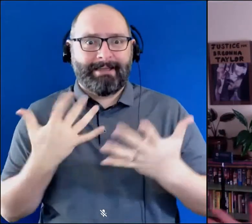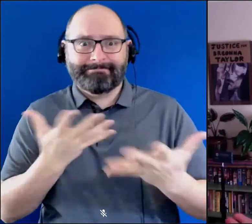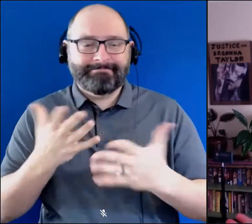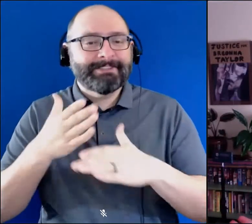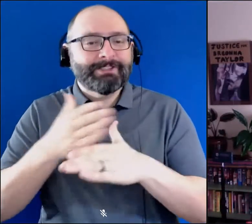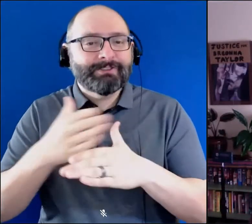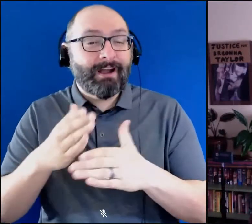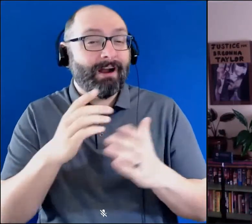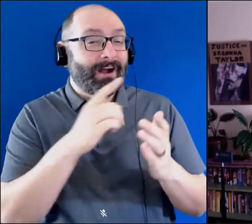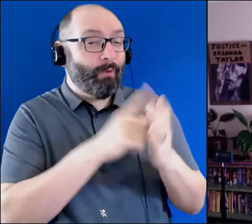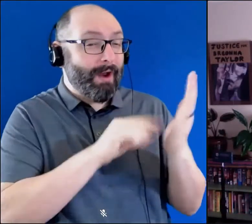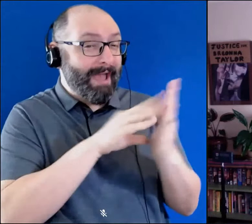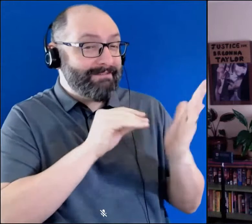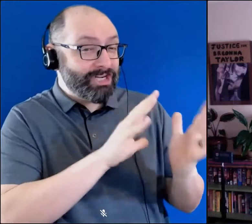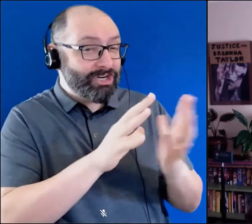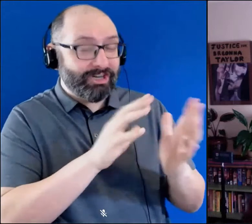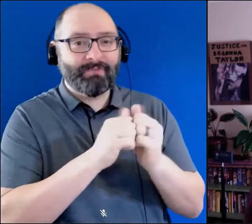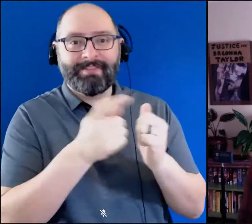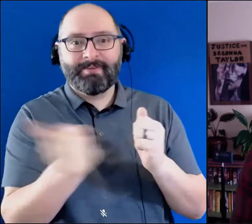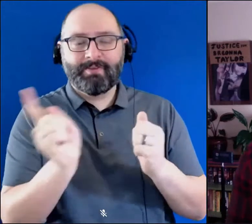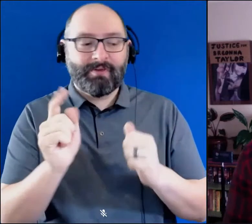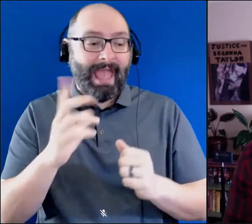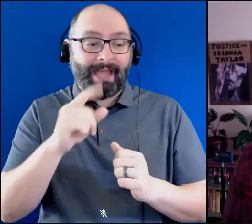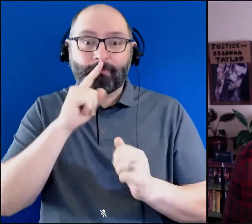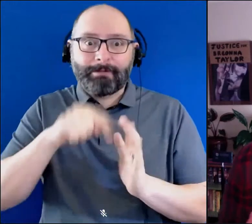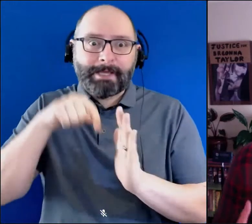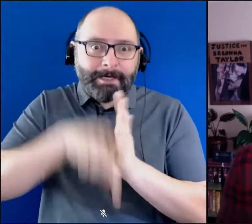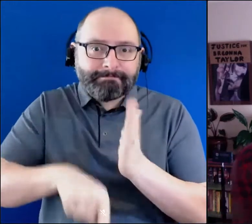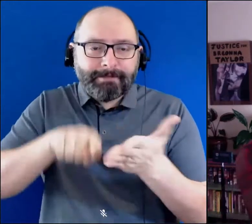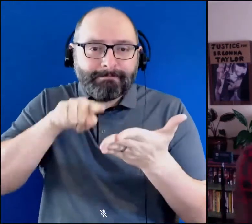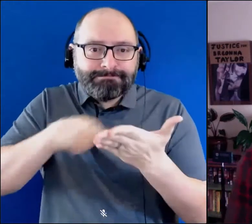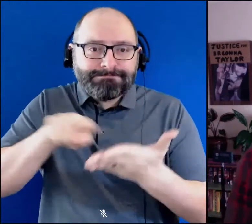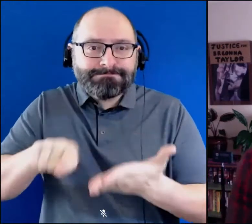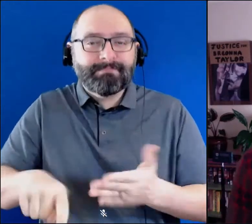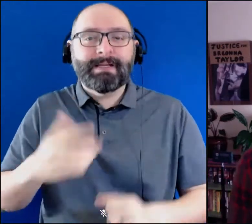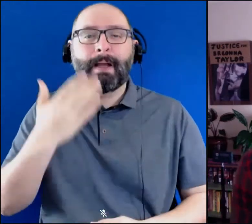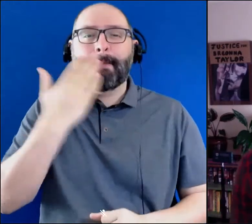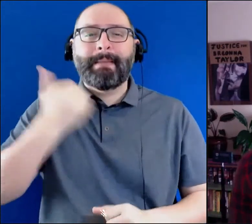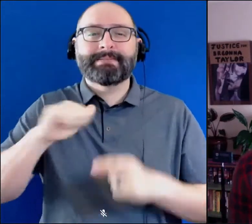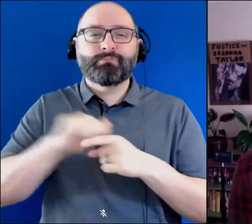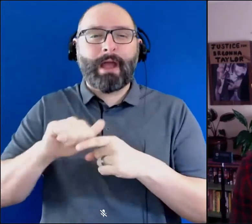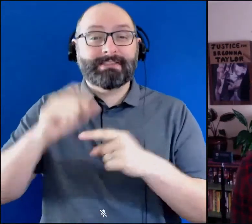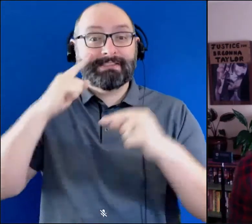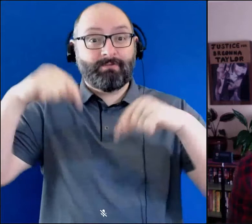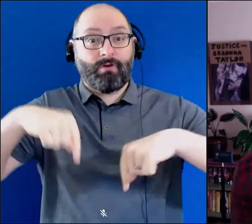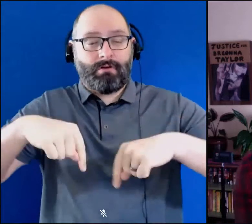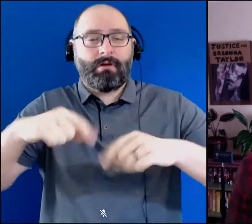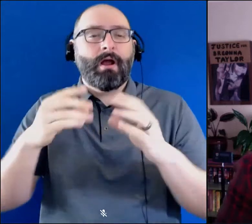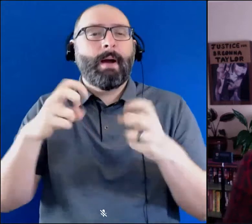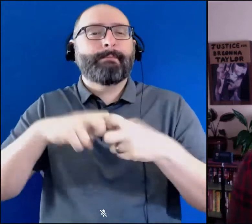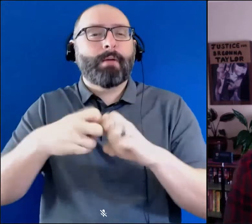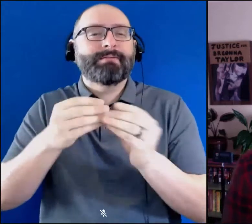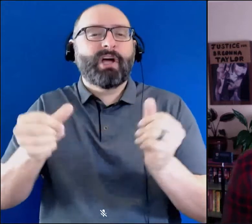of what I've learned with you all and to really dig into what I consider the best practices for problem solving interviews. These are mostly